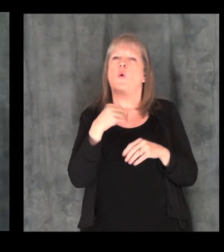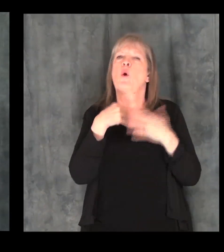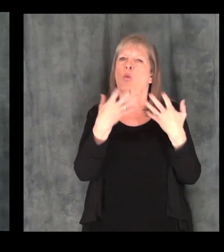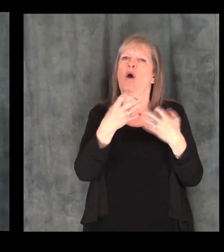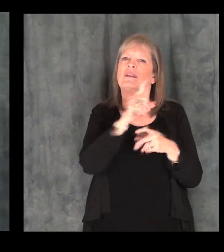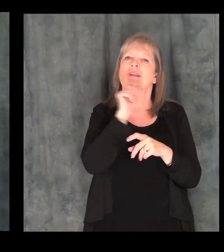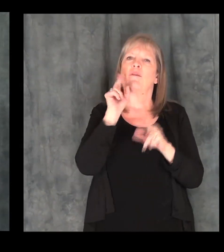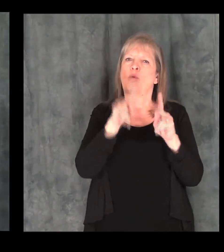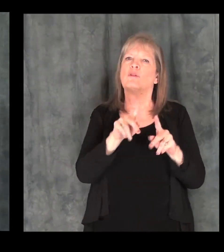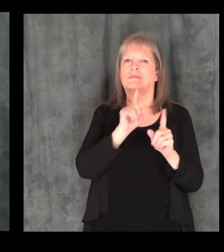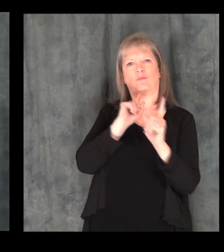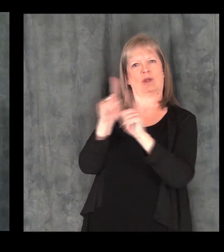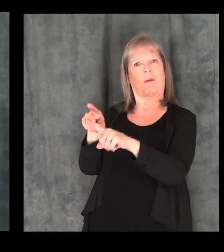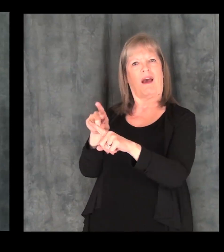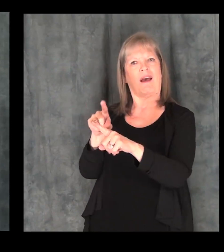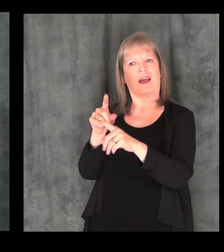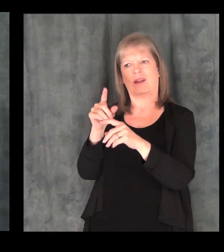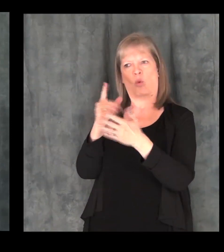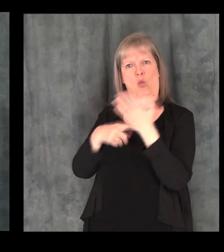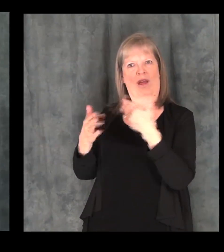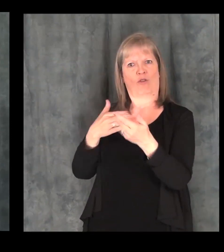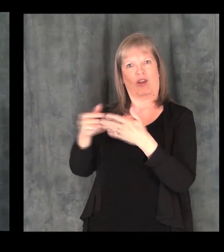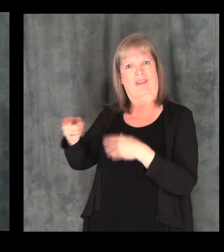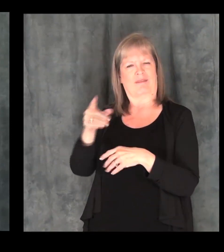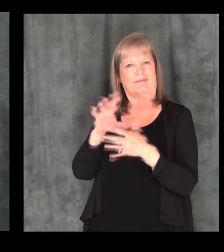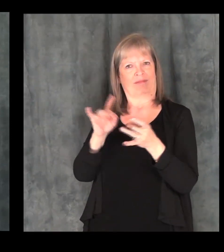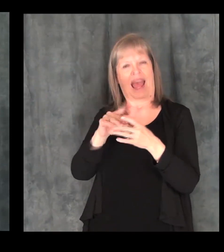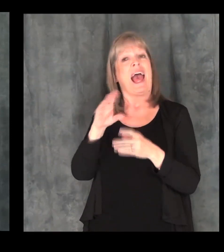respond appropriately, and the hearing person